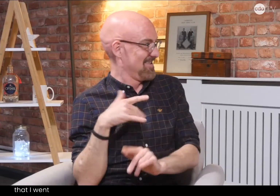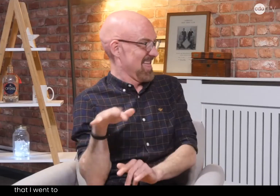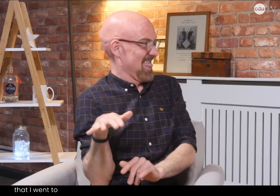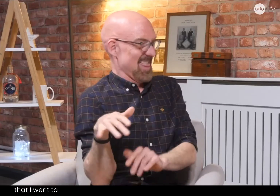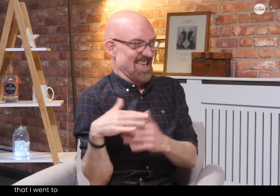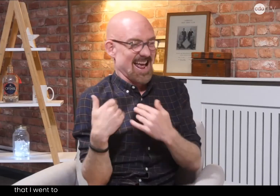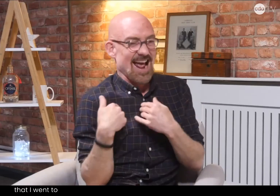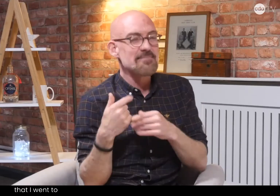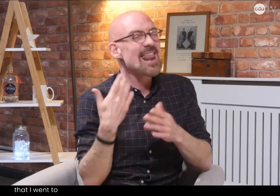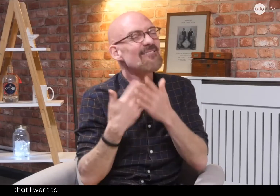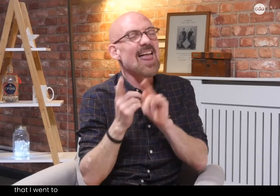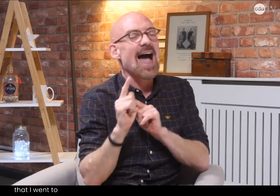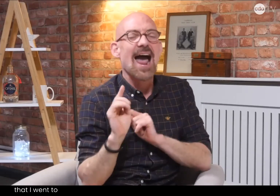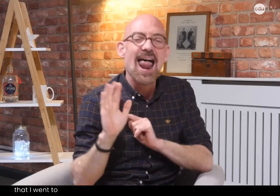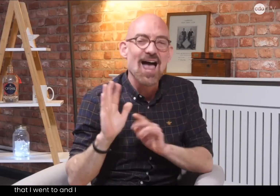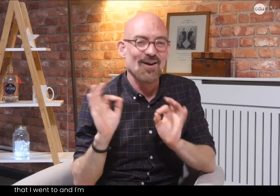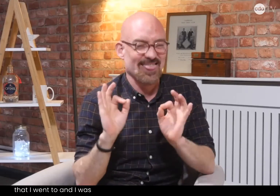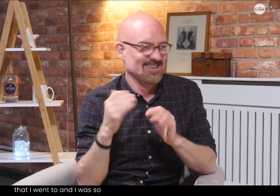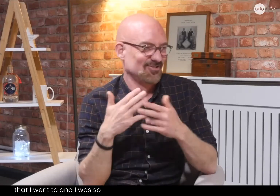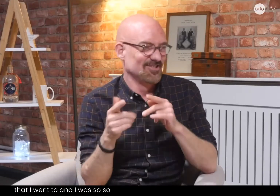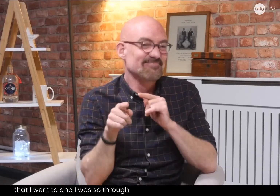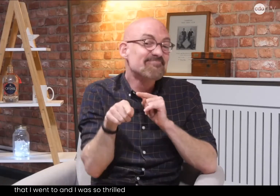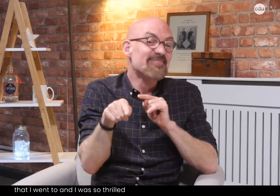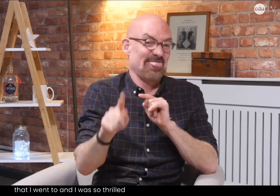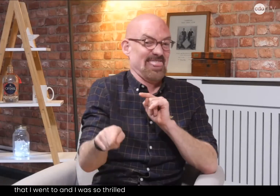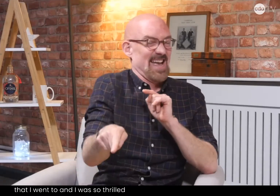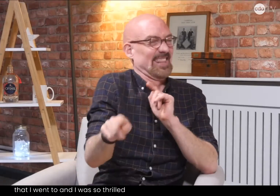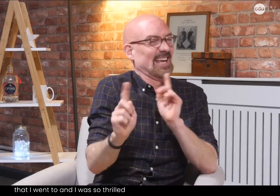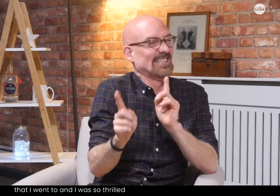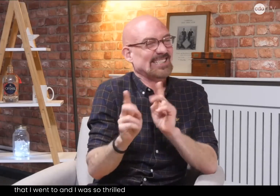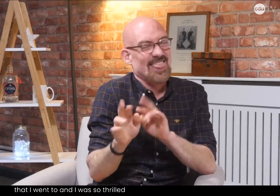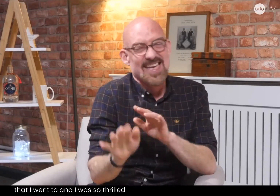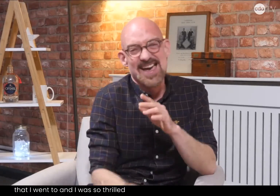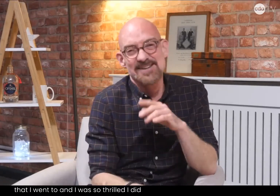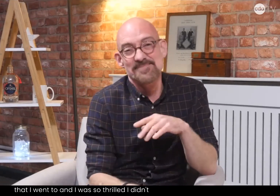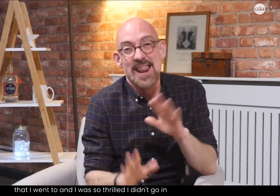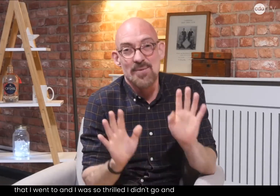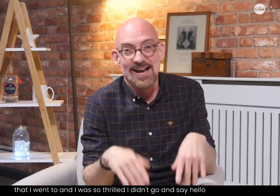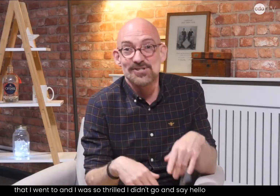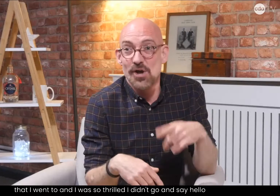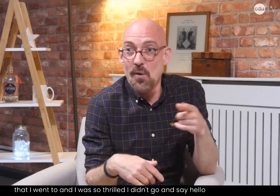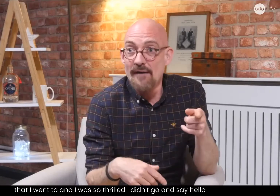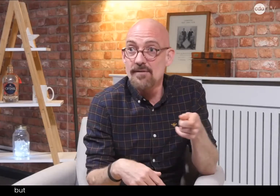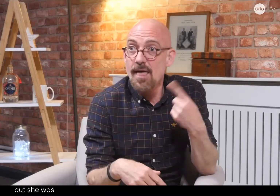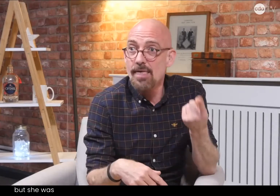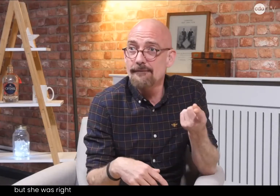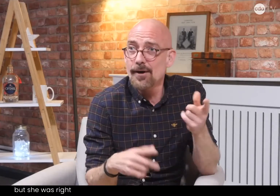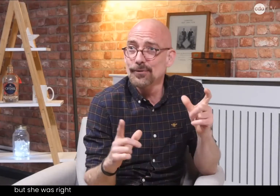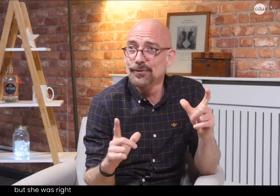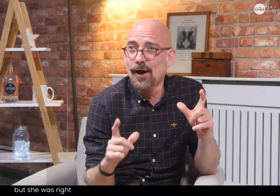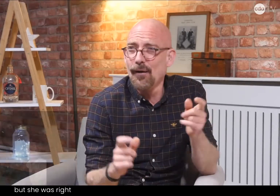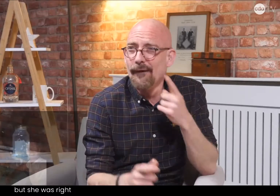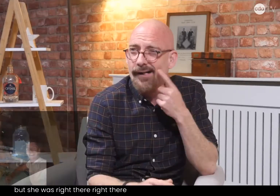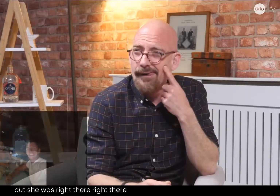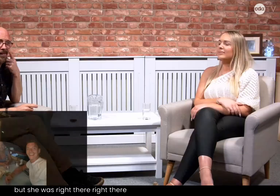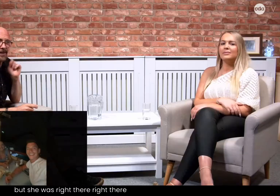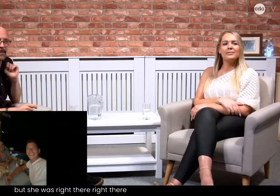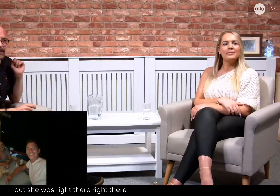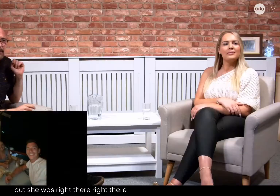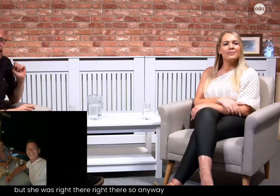I was so thrilled. I didn't go and say hello, but she was right, you know, they were right there. So anyway, have we got the next photo we can have a look